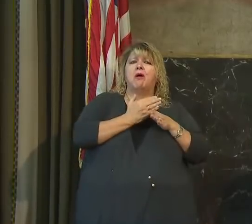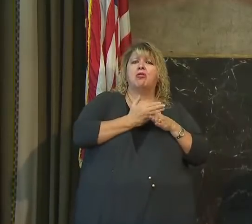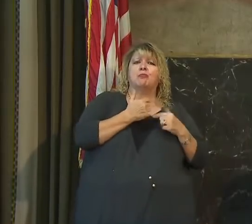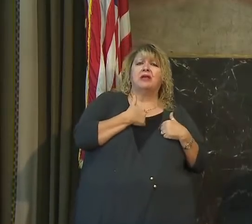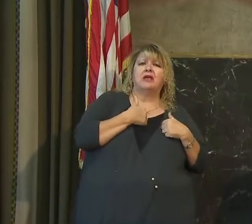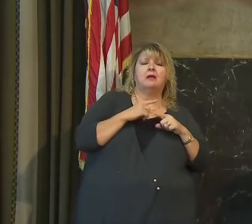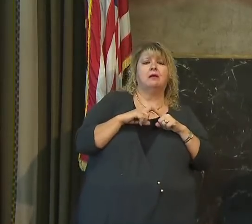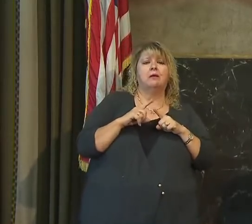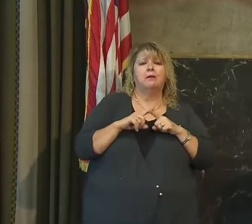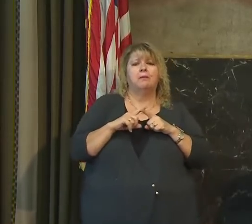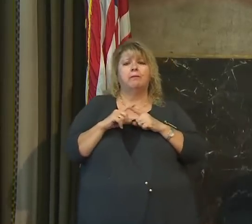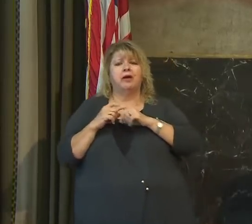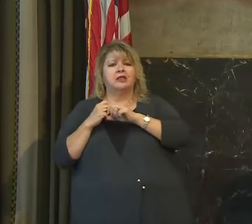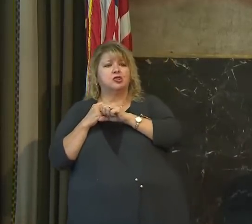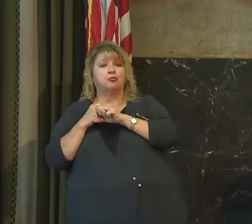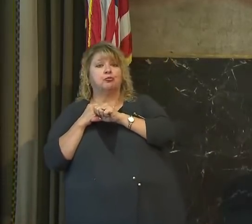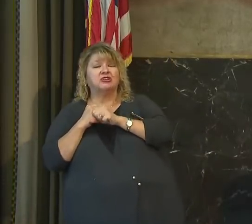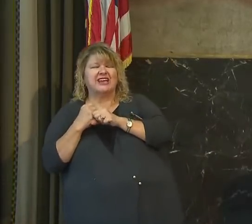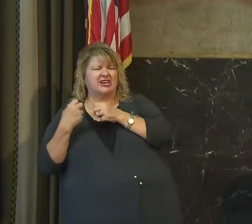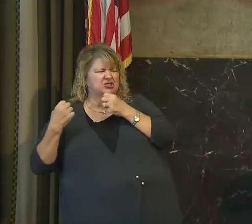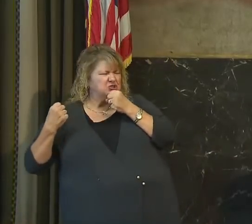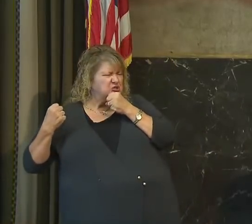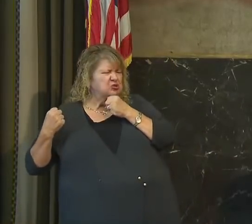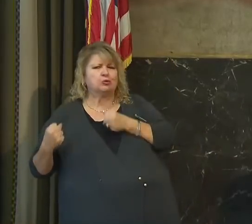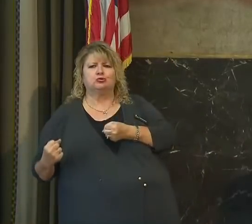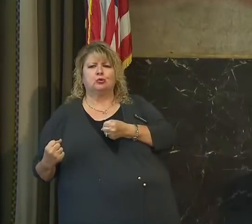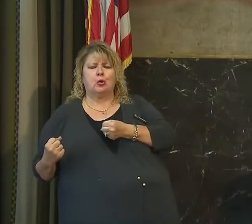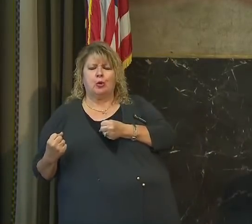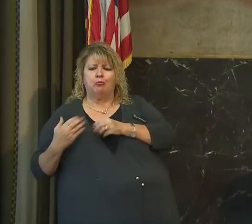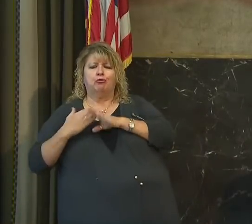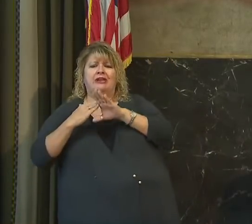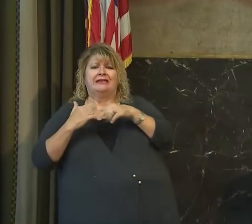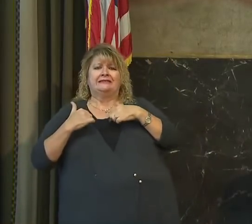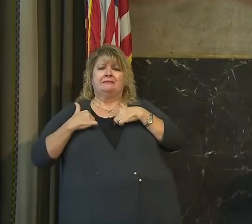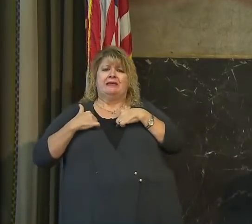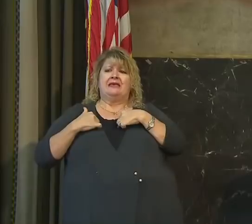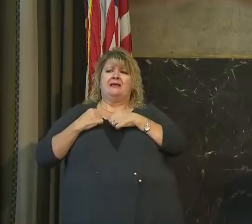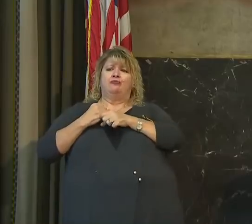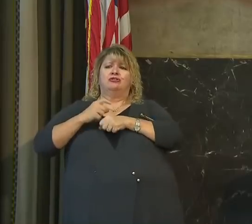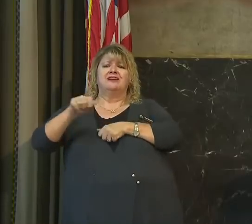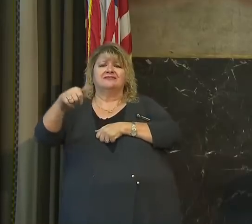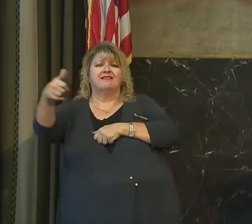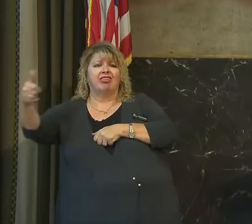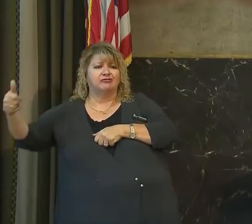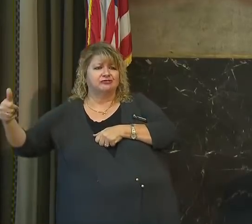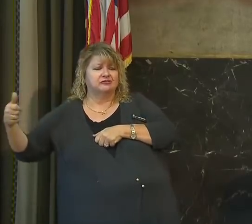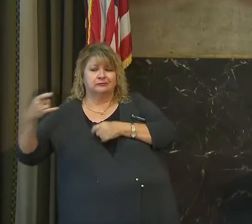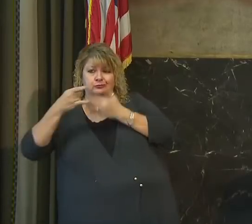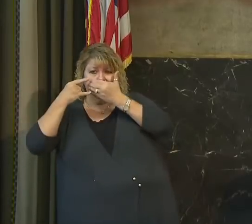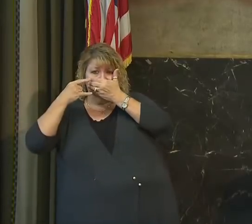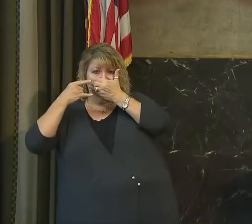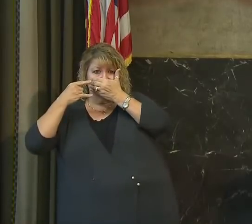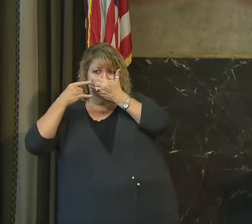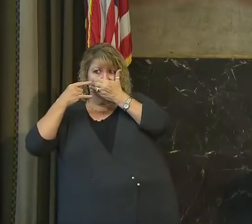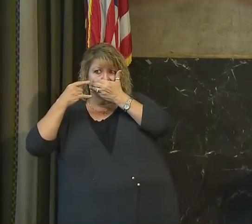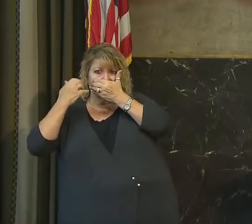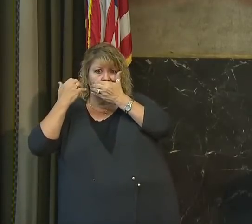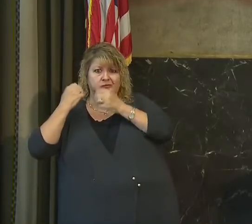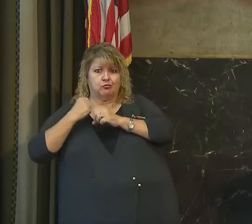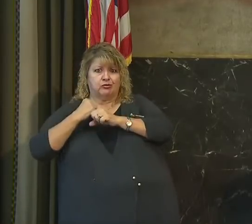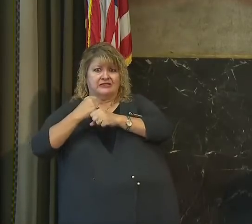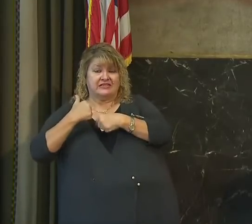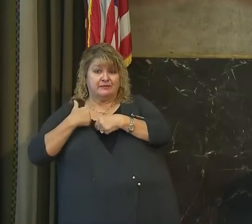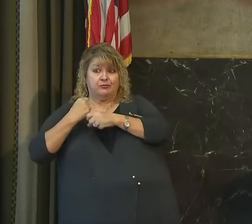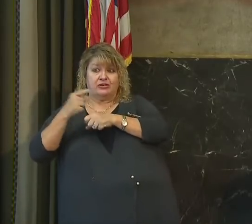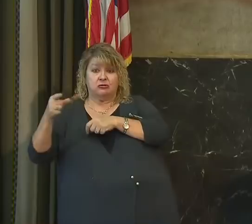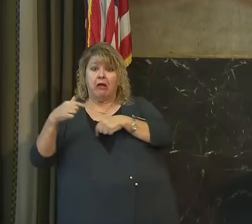wearer and upon others in close proximity to the wearer. And I can